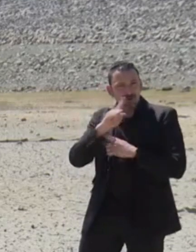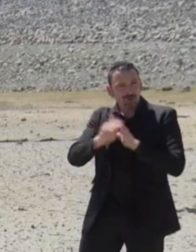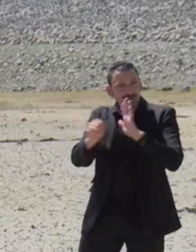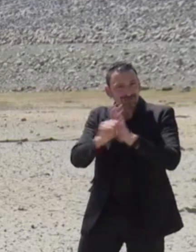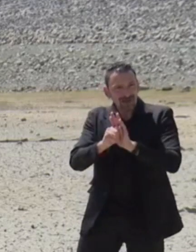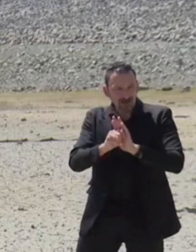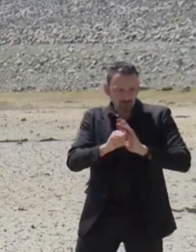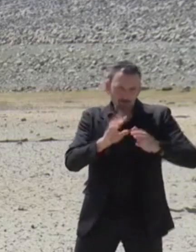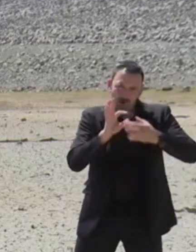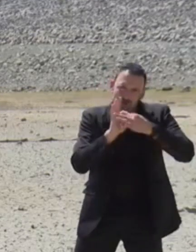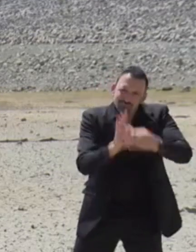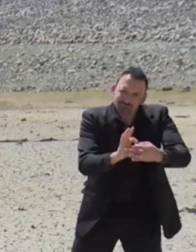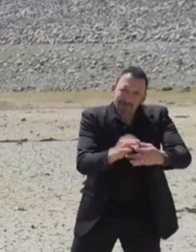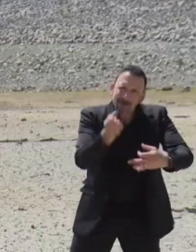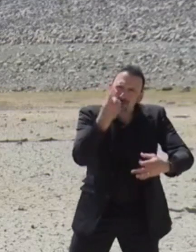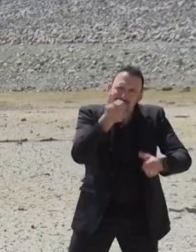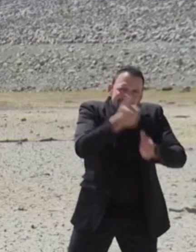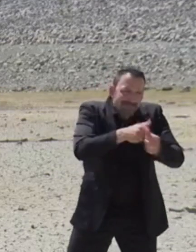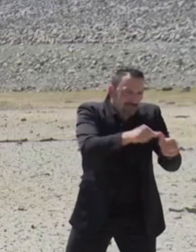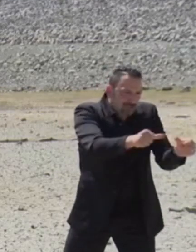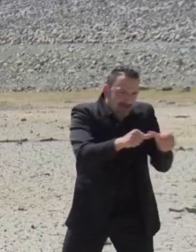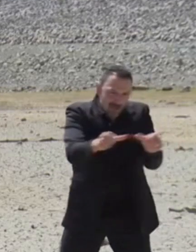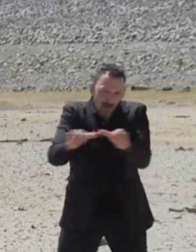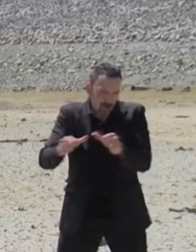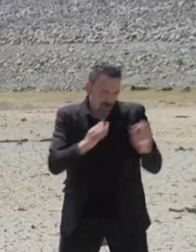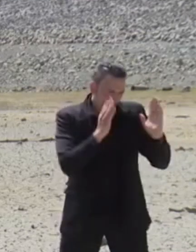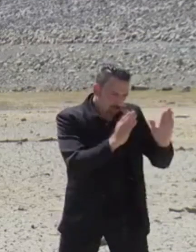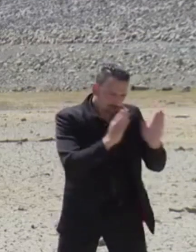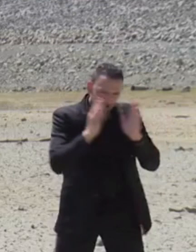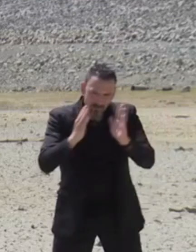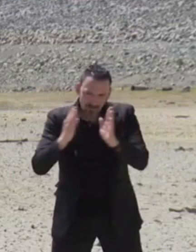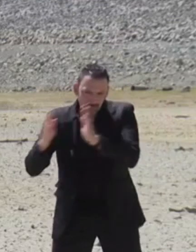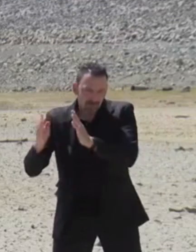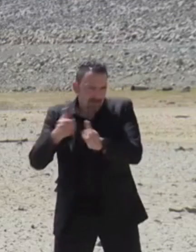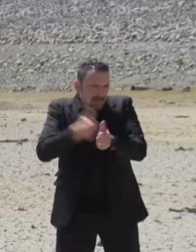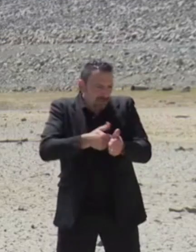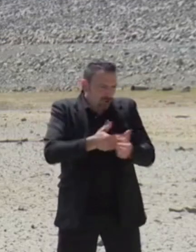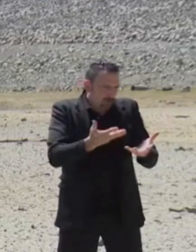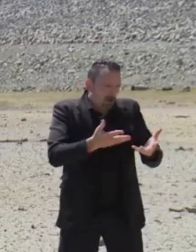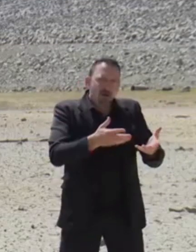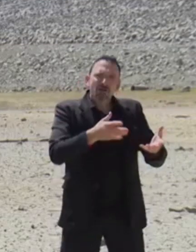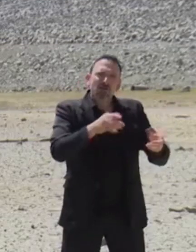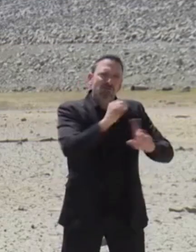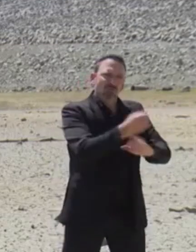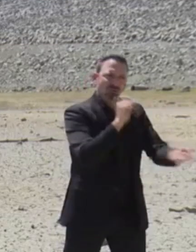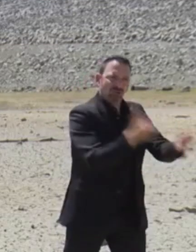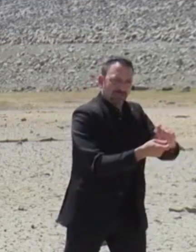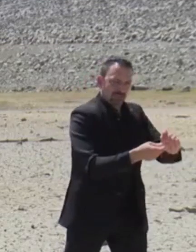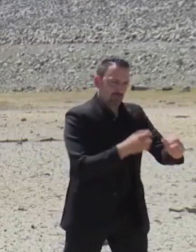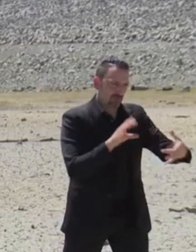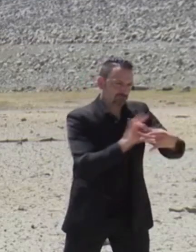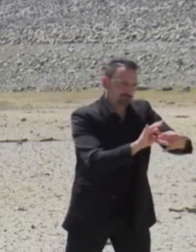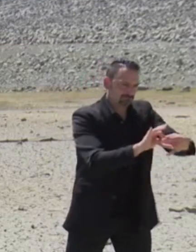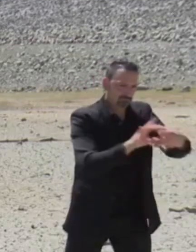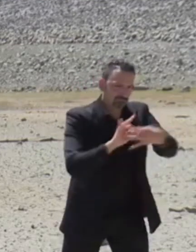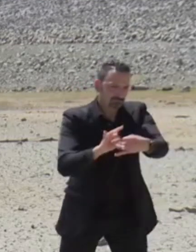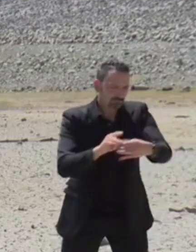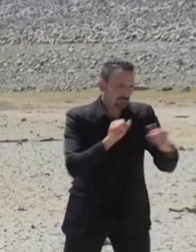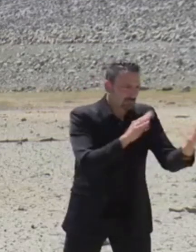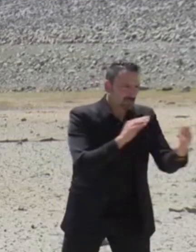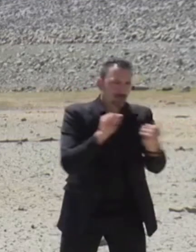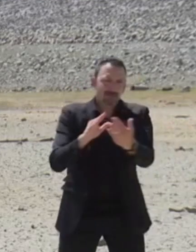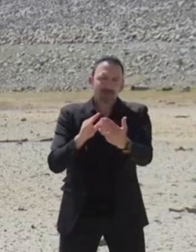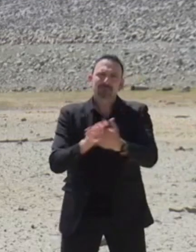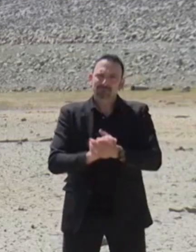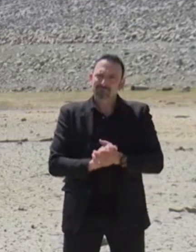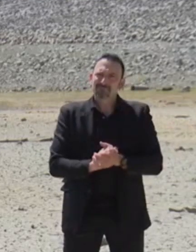iterative mindset and a focus to deal with changing conditions as they take shape. The other actions in this very